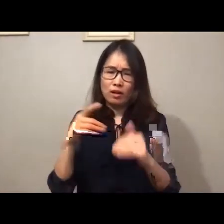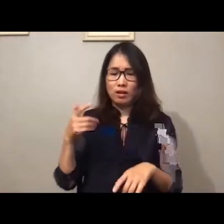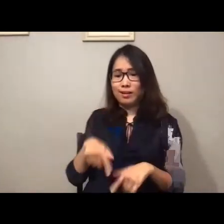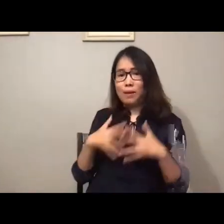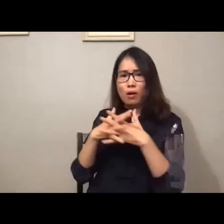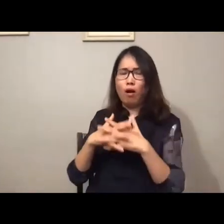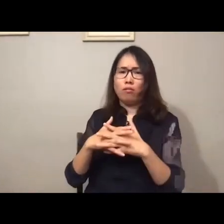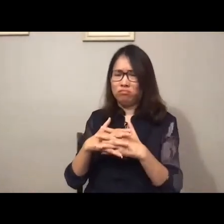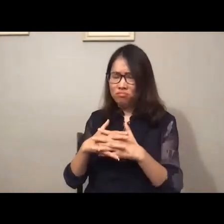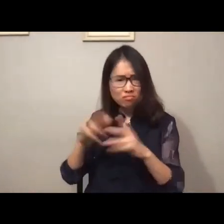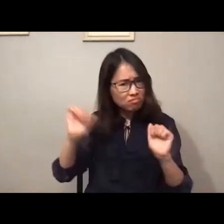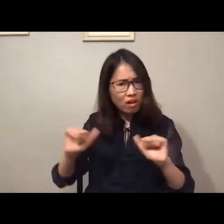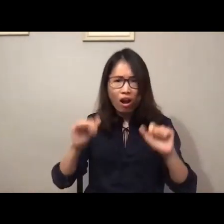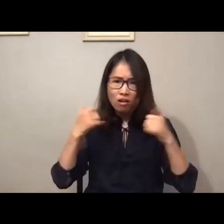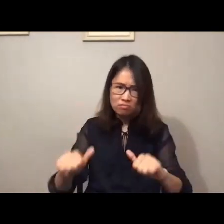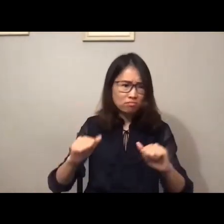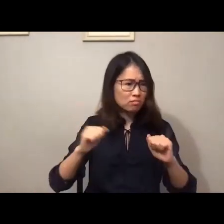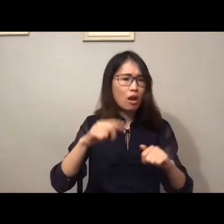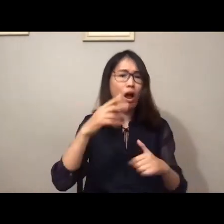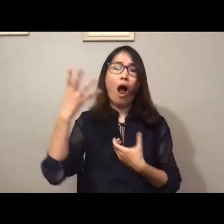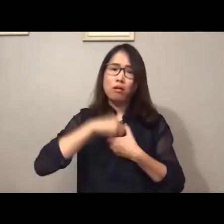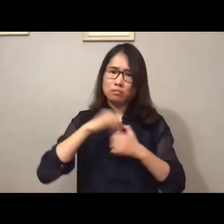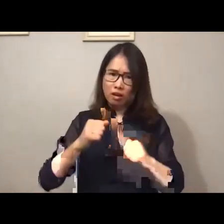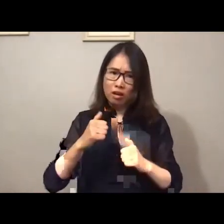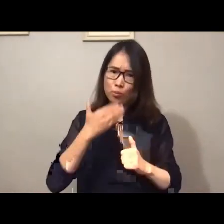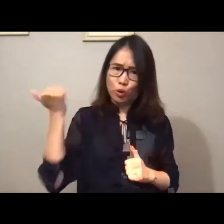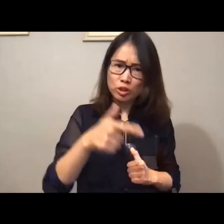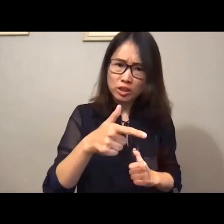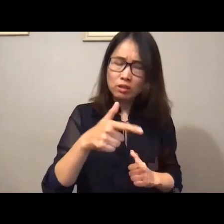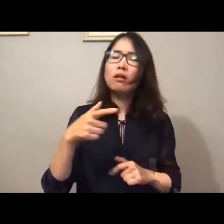It was more a case of getting us through school.